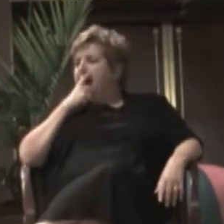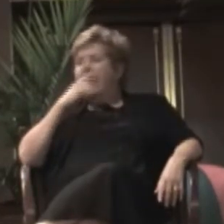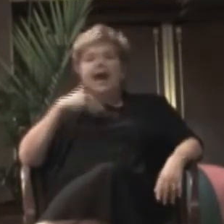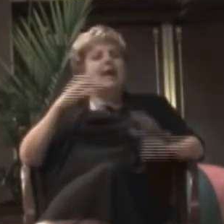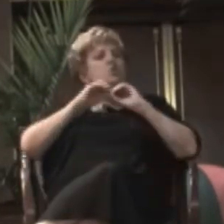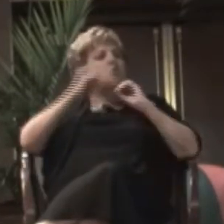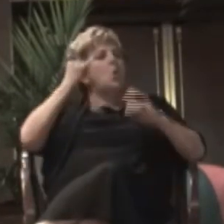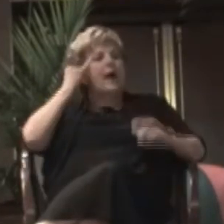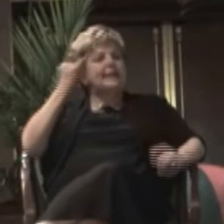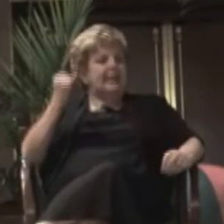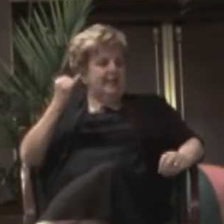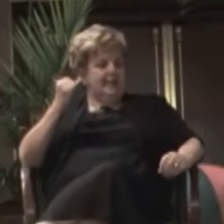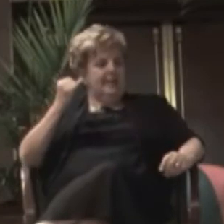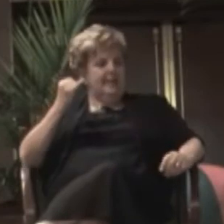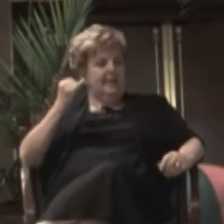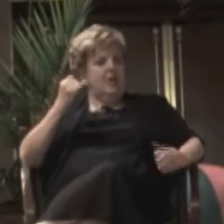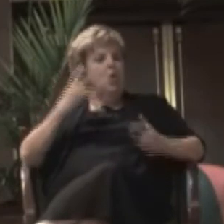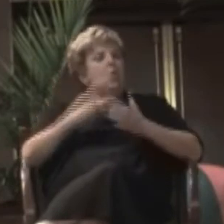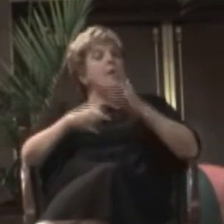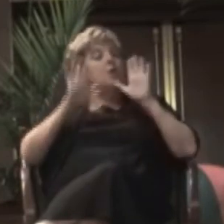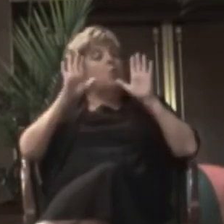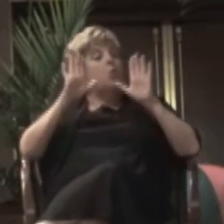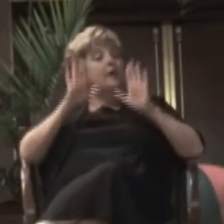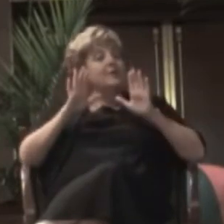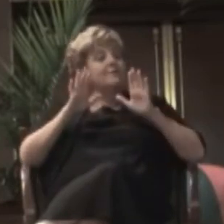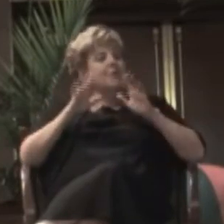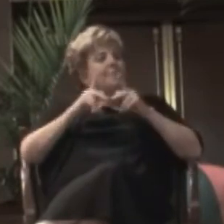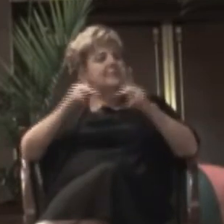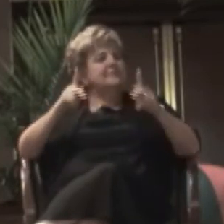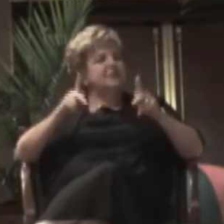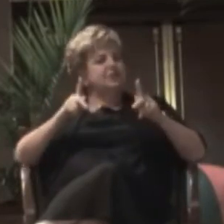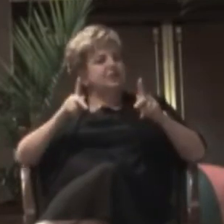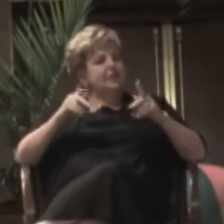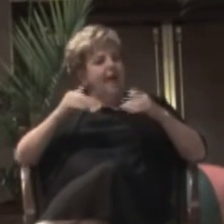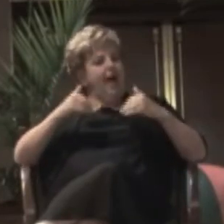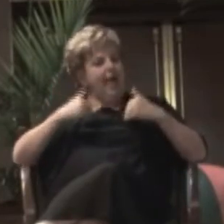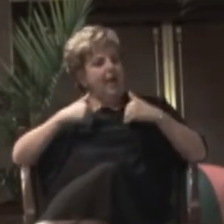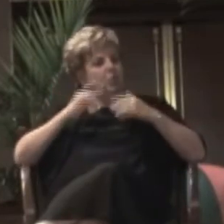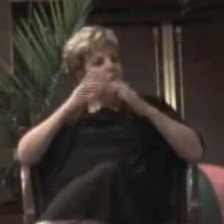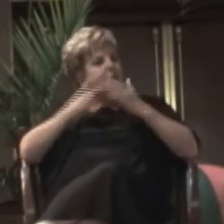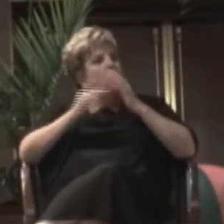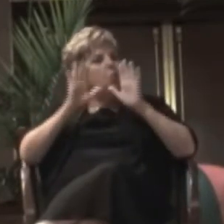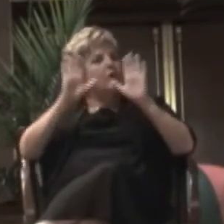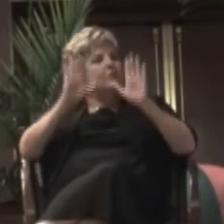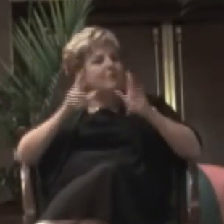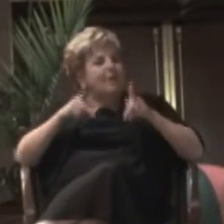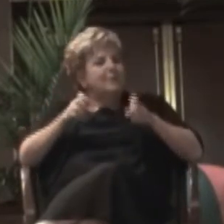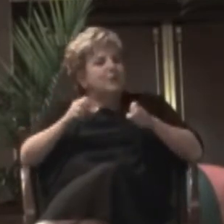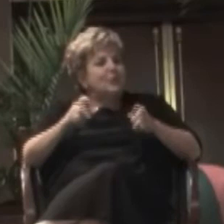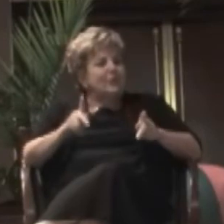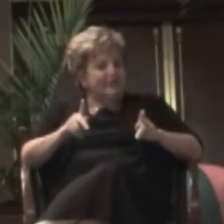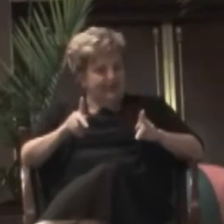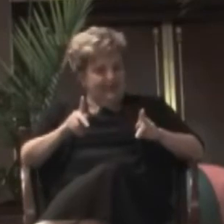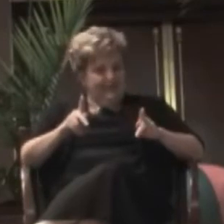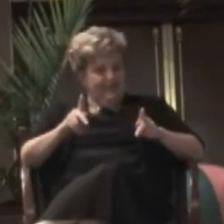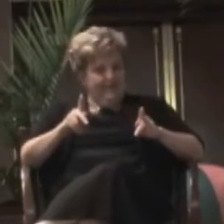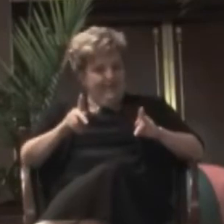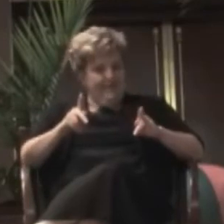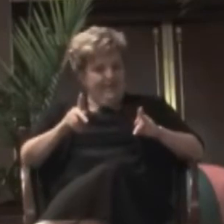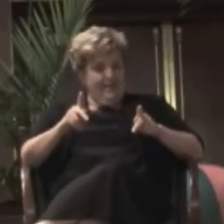idea what a wonderful position I was sitting in terms of recovery. Because the sad fact of the business is